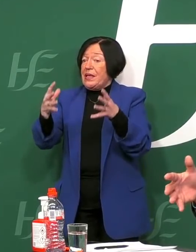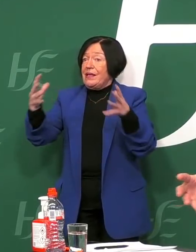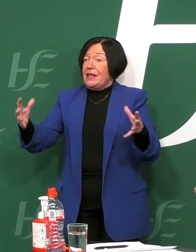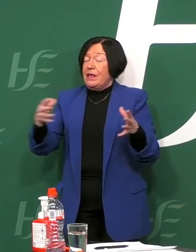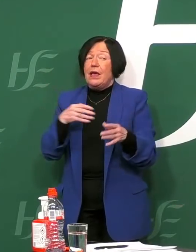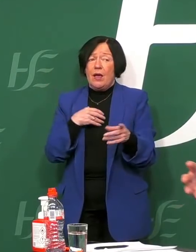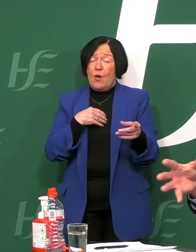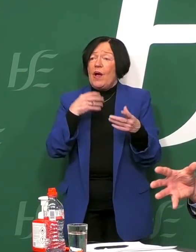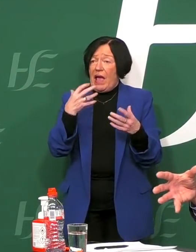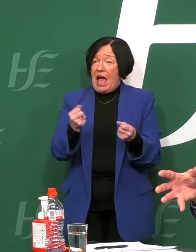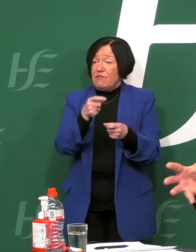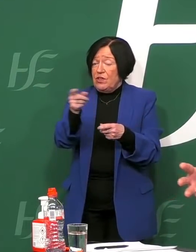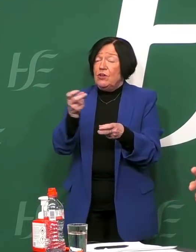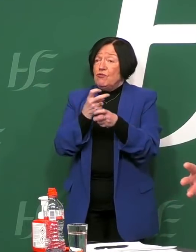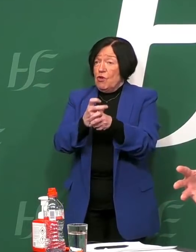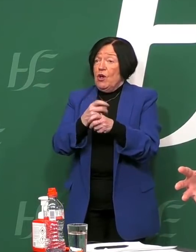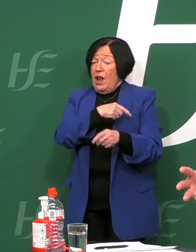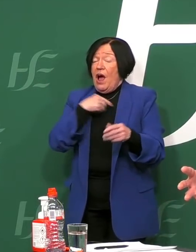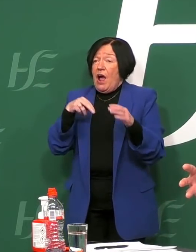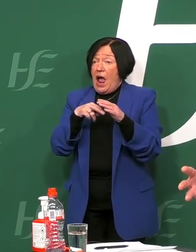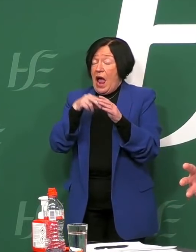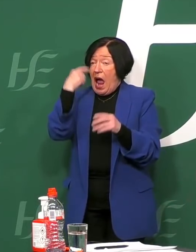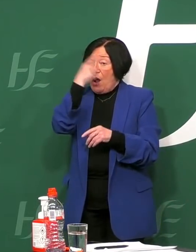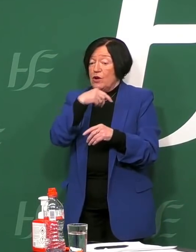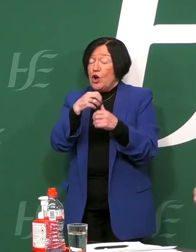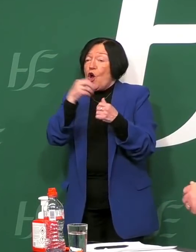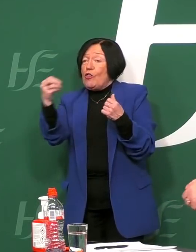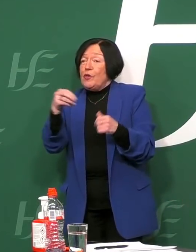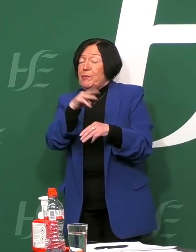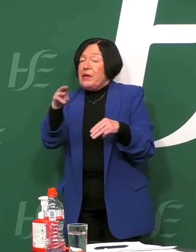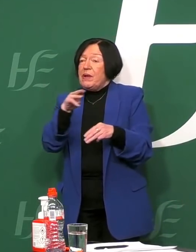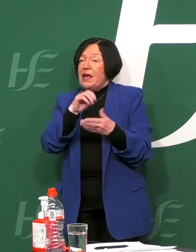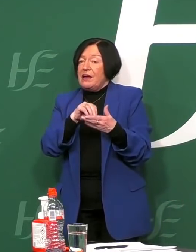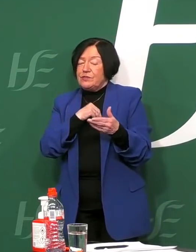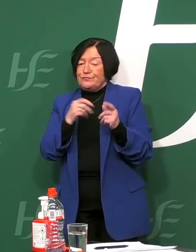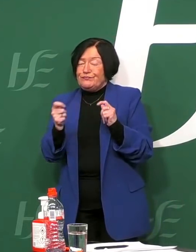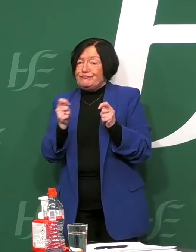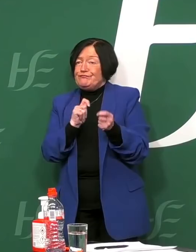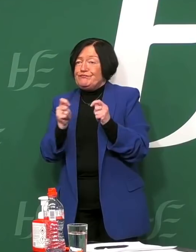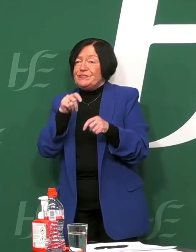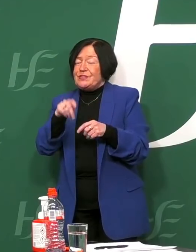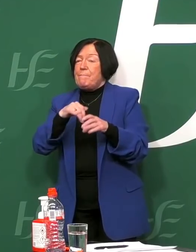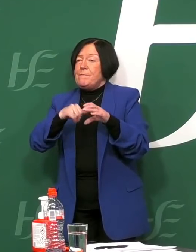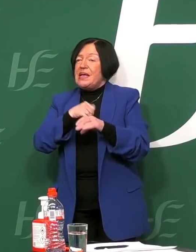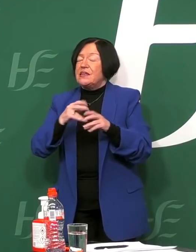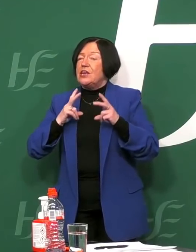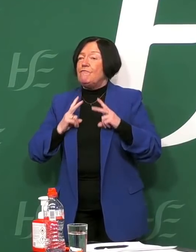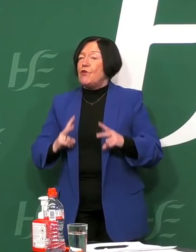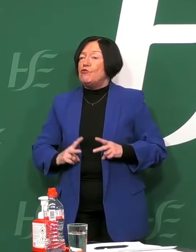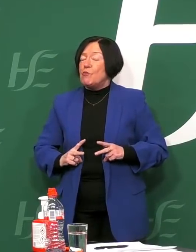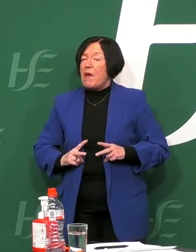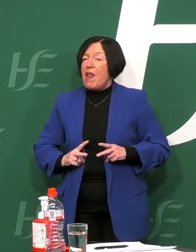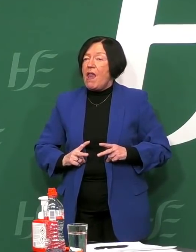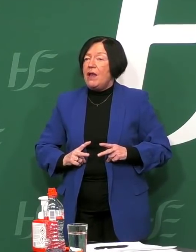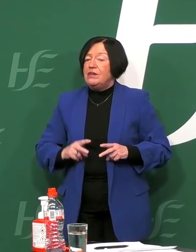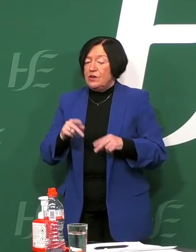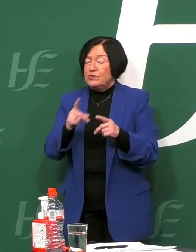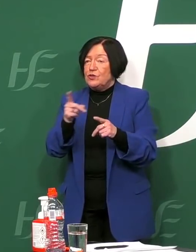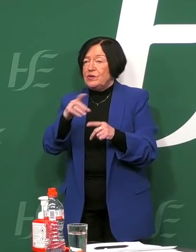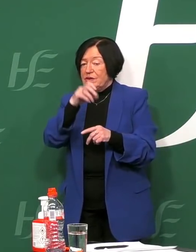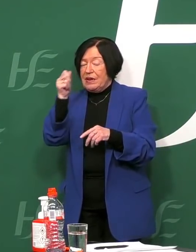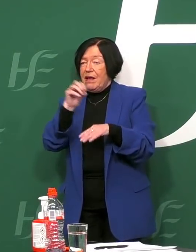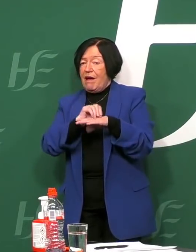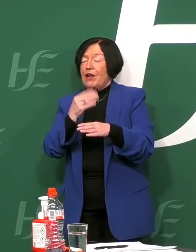we are. Many of them do run for longer hours. Obviously, this morning, the other thing that people have to accommodate is, say, the medically vulnerable, who are also being done largely